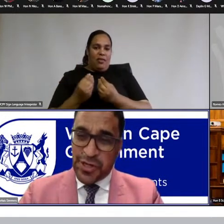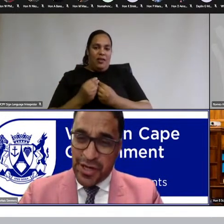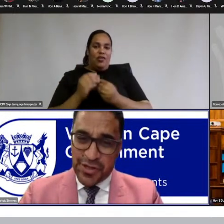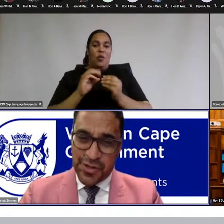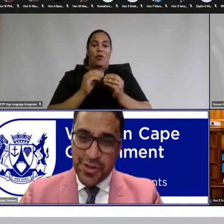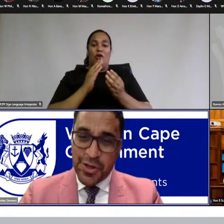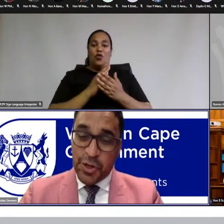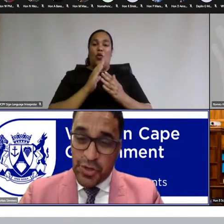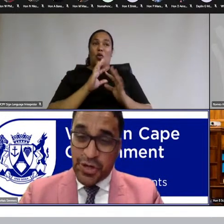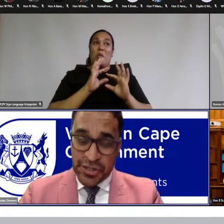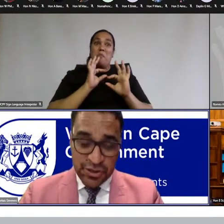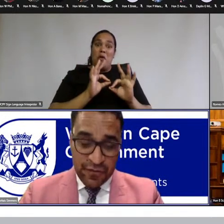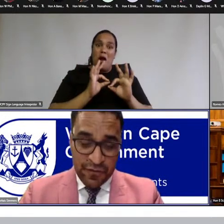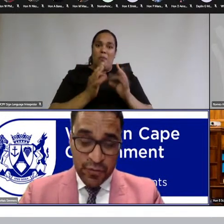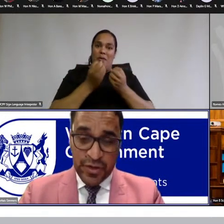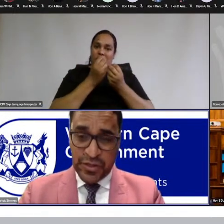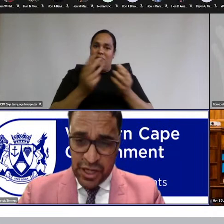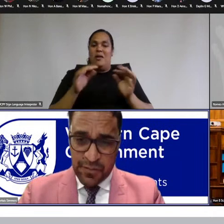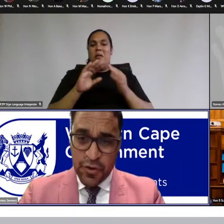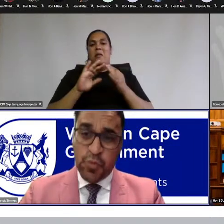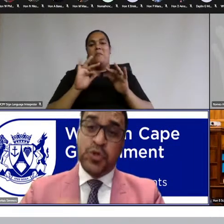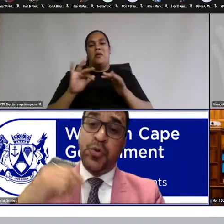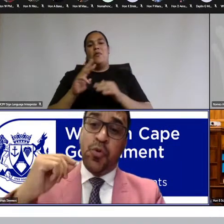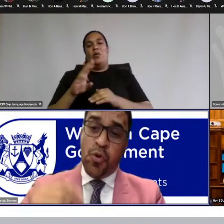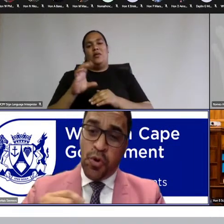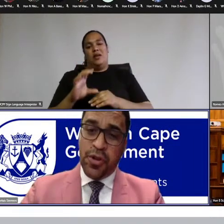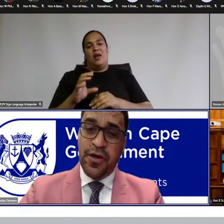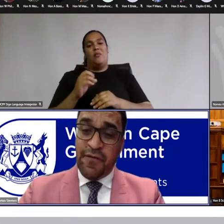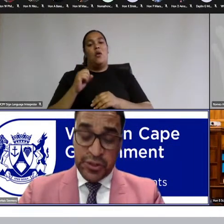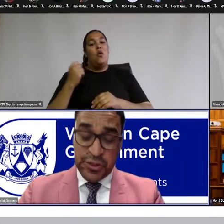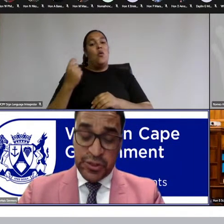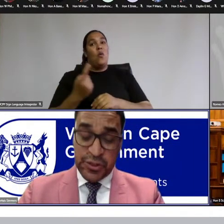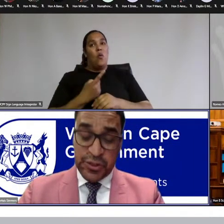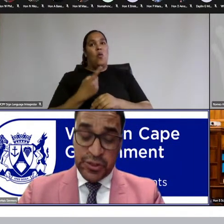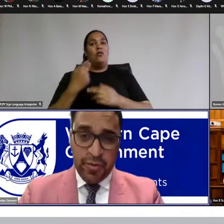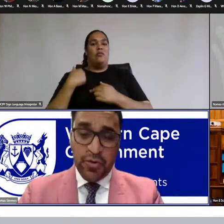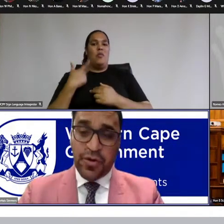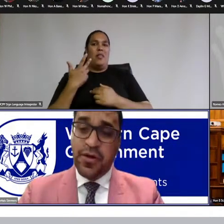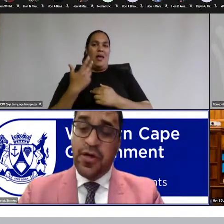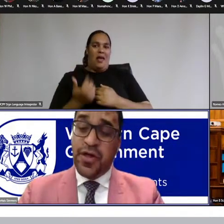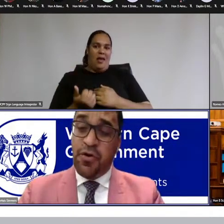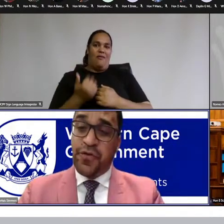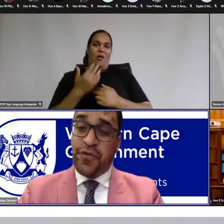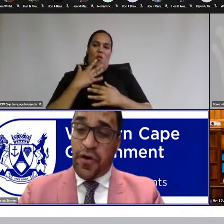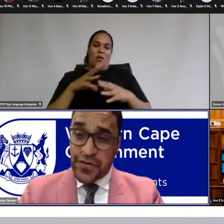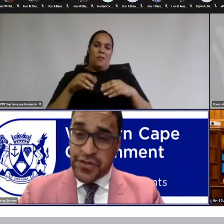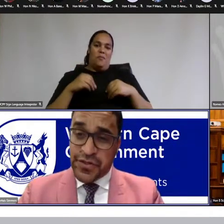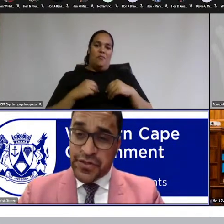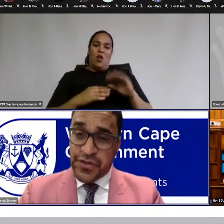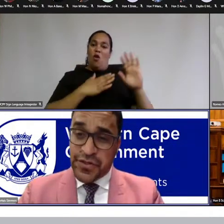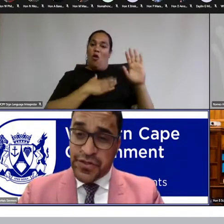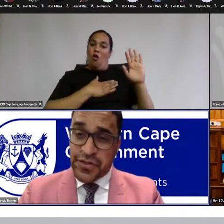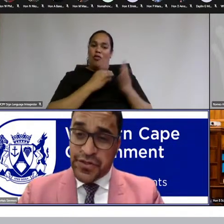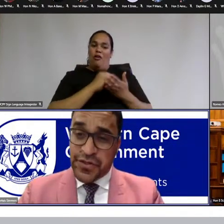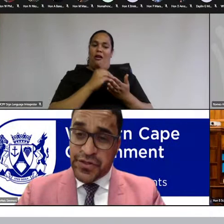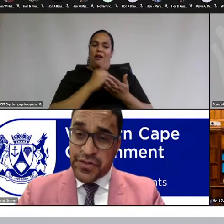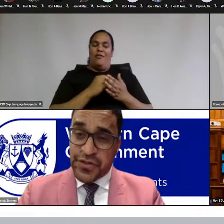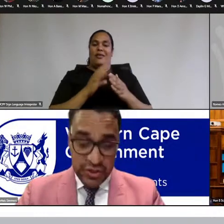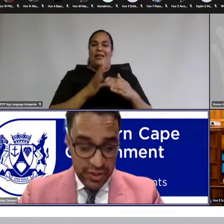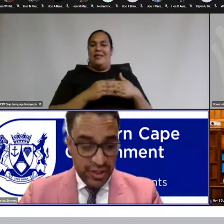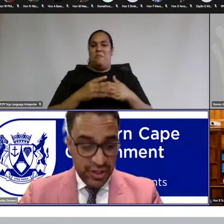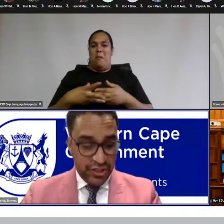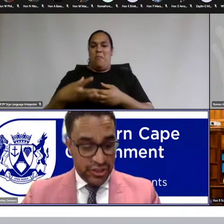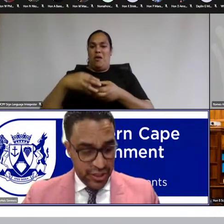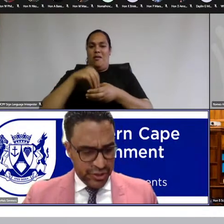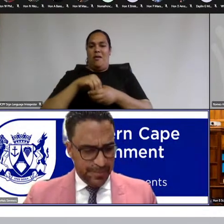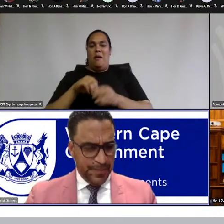message is communicated to the residents of the Western Cape, to which we all have a responsibility when we took the oath of office as members